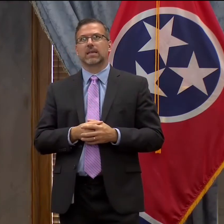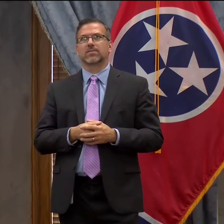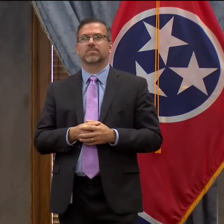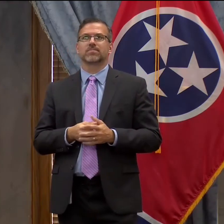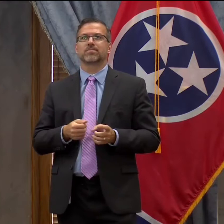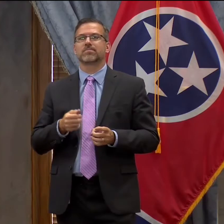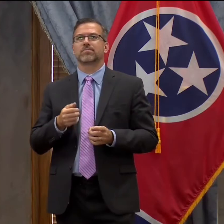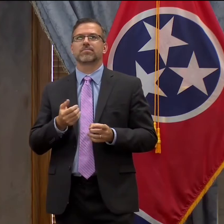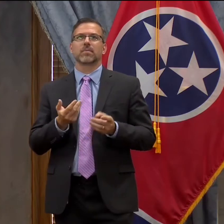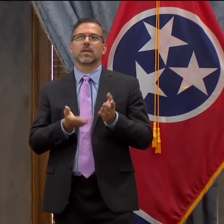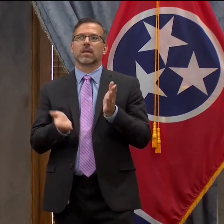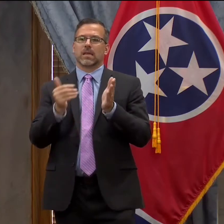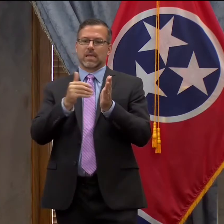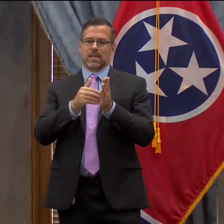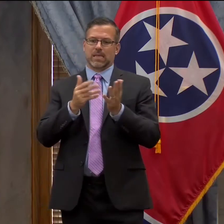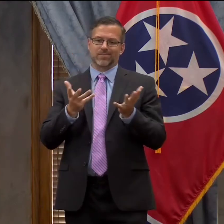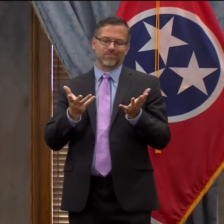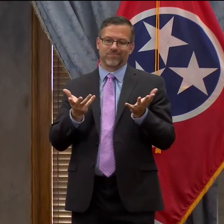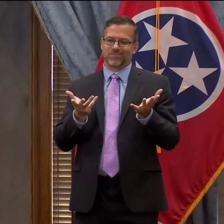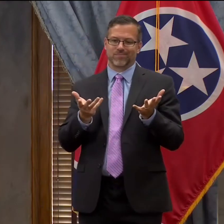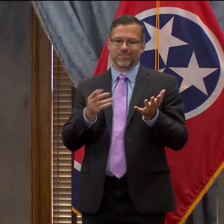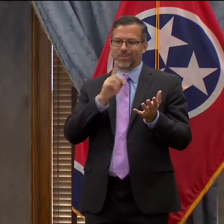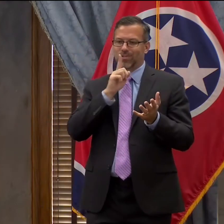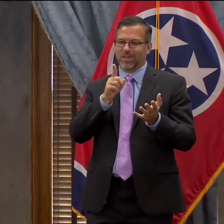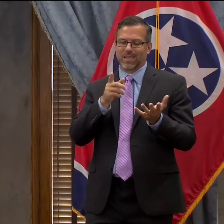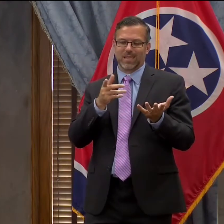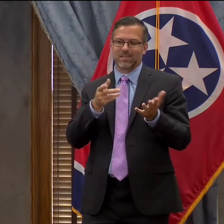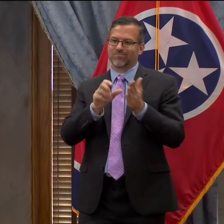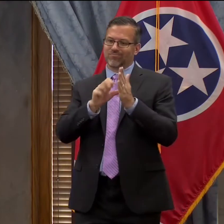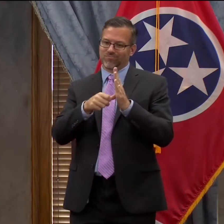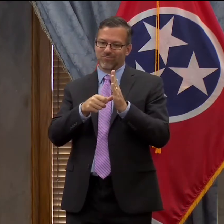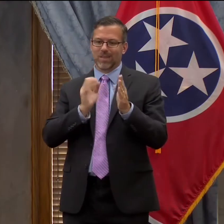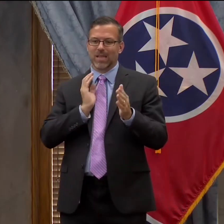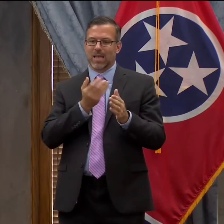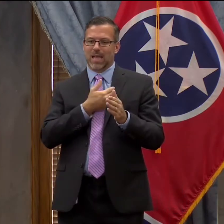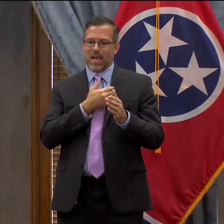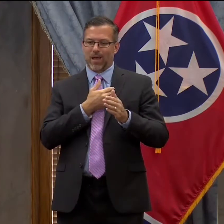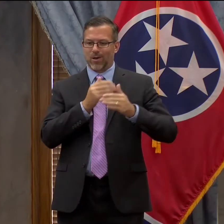Again, our strategy in our state has been to